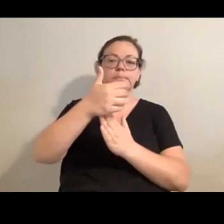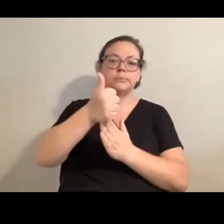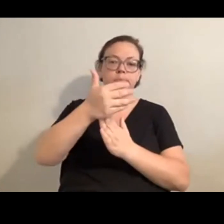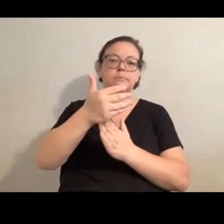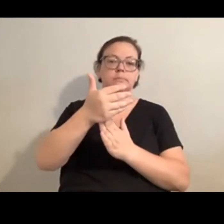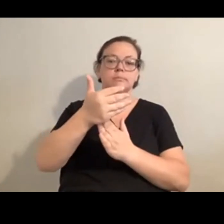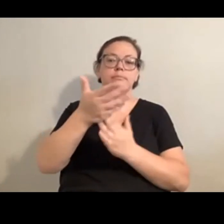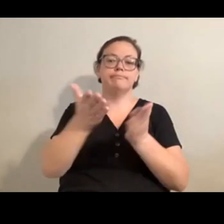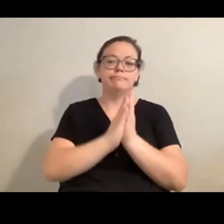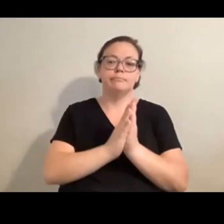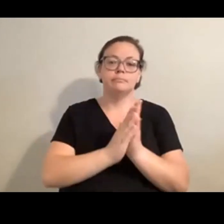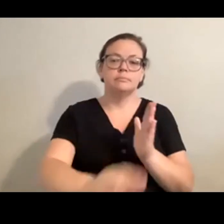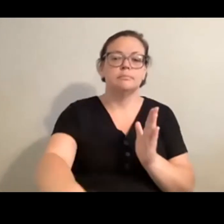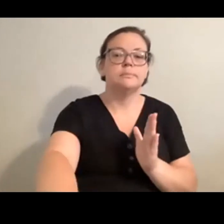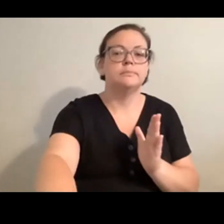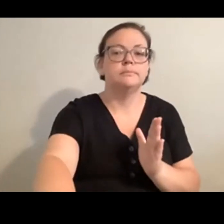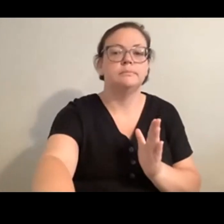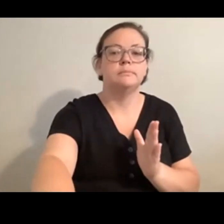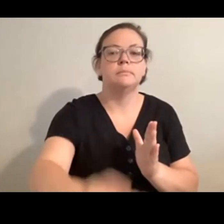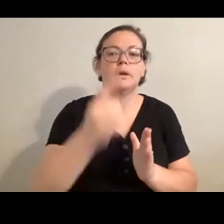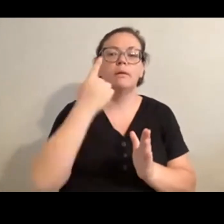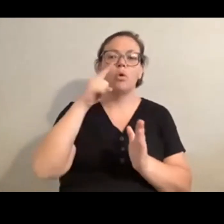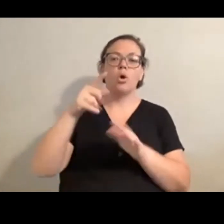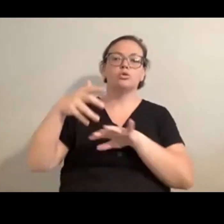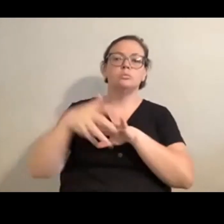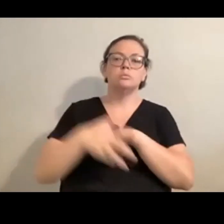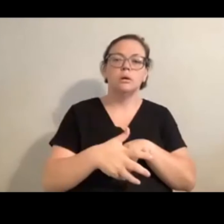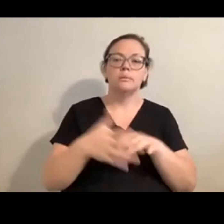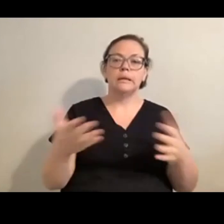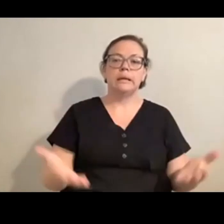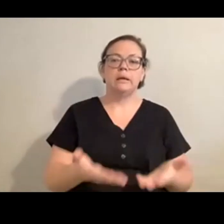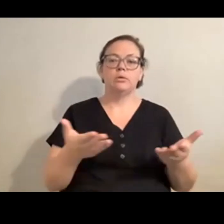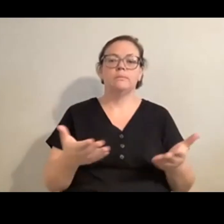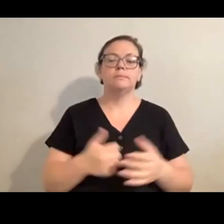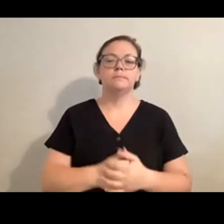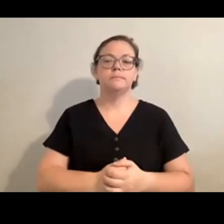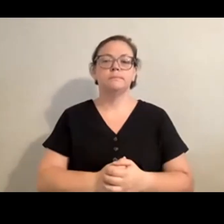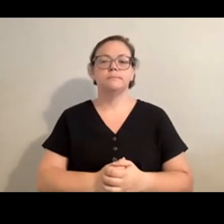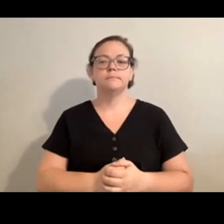a petition to anchor her wound to your migrating heart.